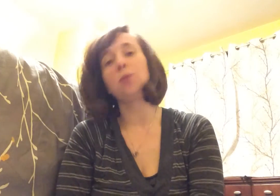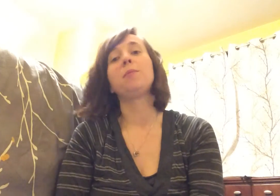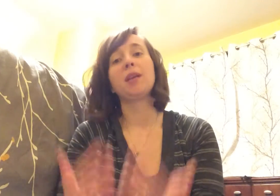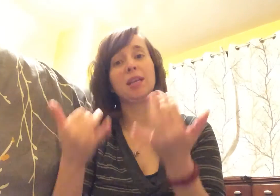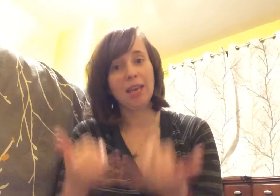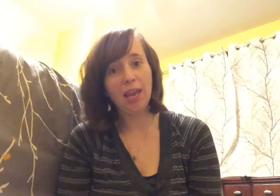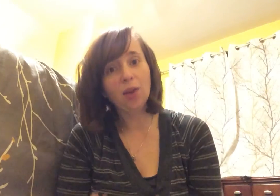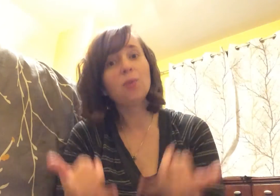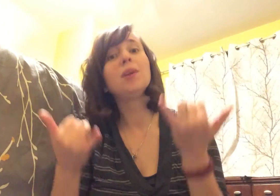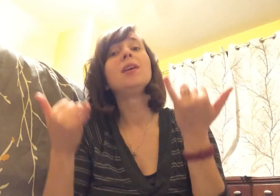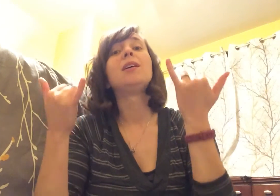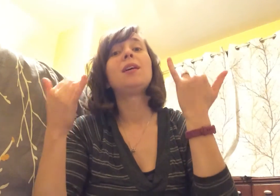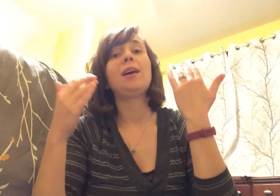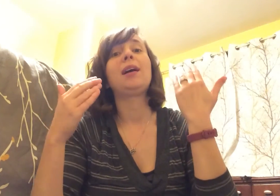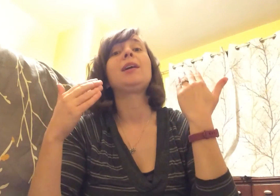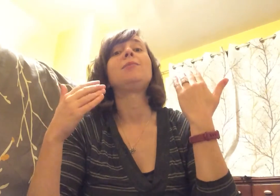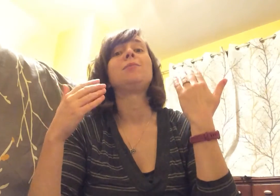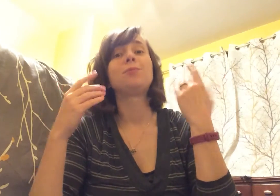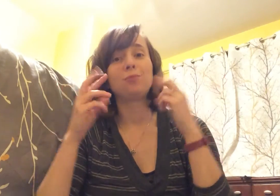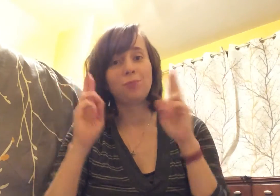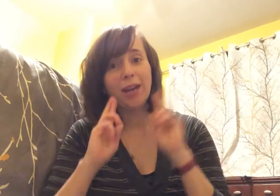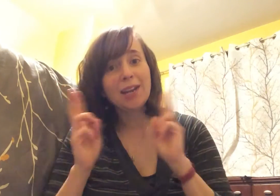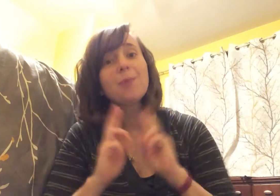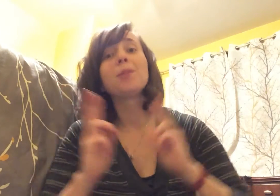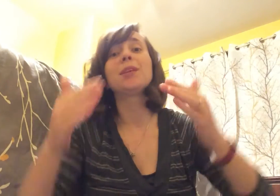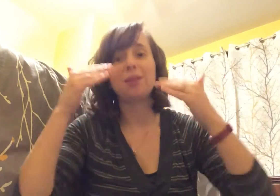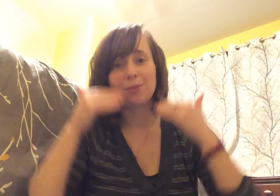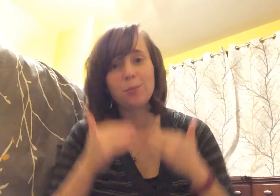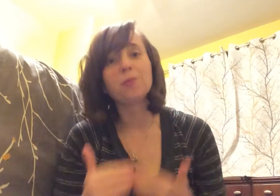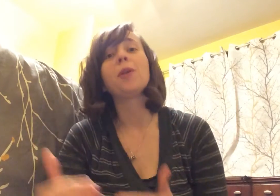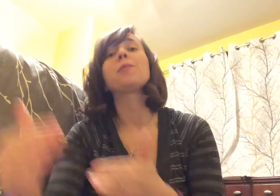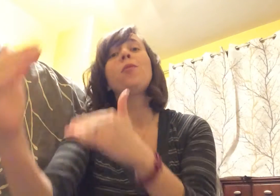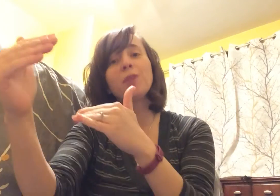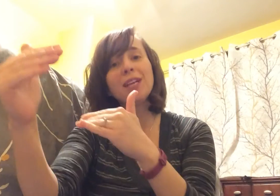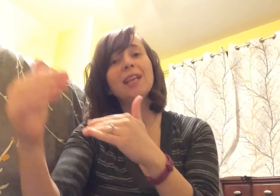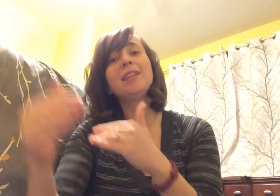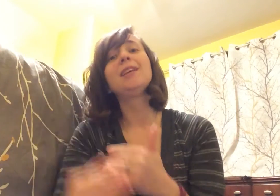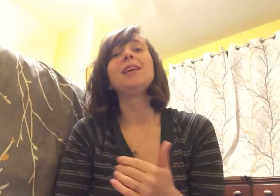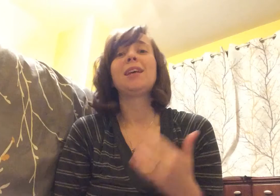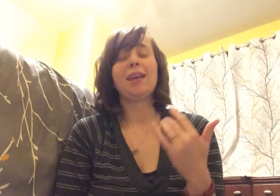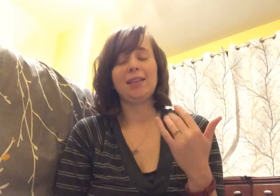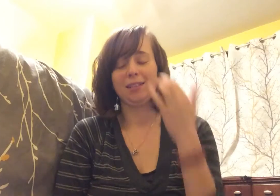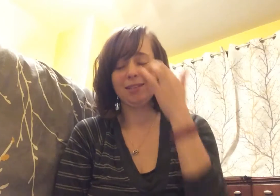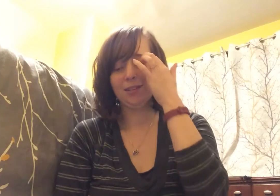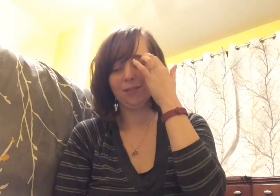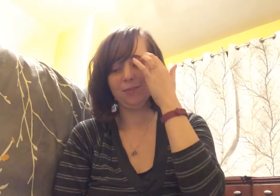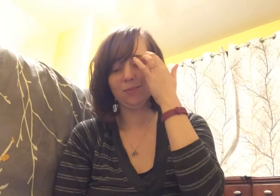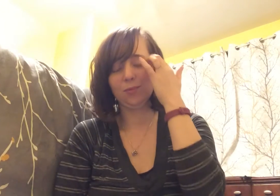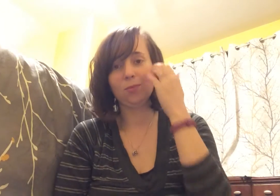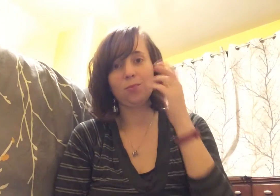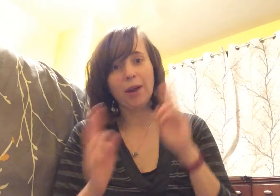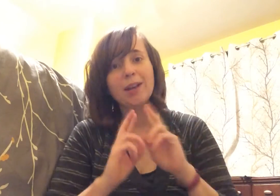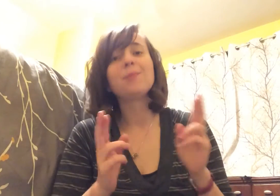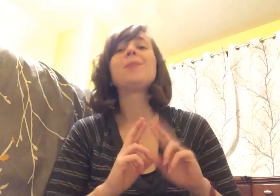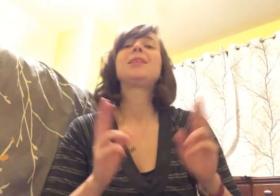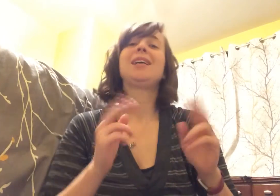But now I'm ready to be able to kind of move forward again, and ready to be able to kind